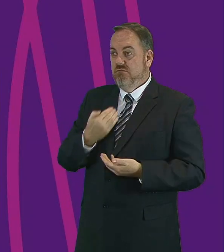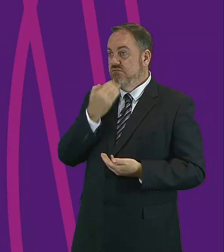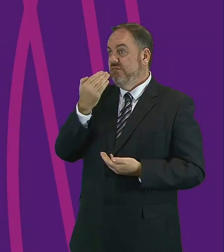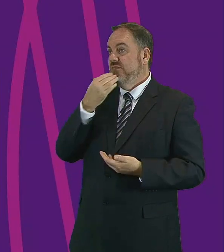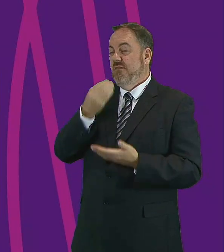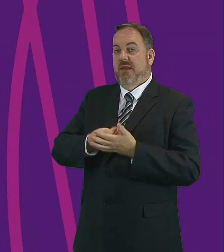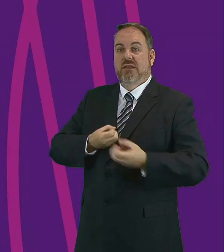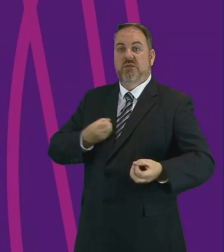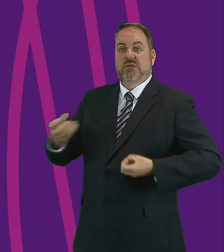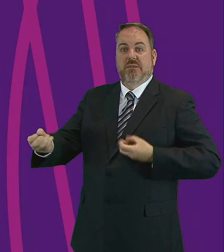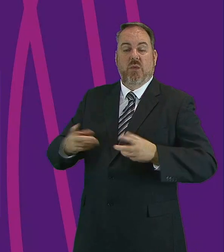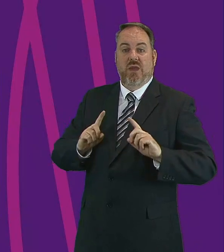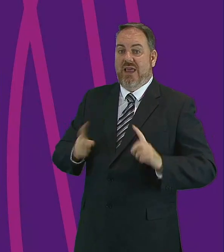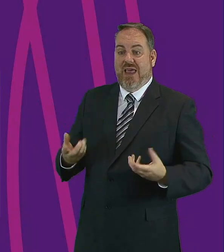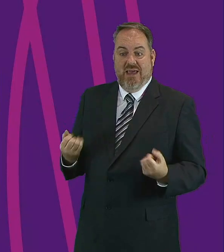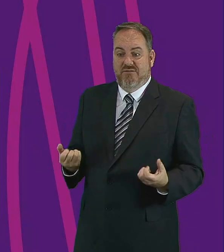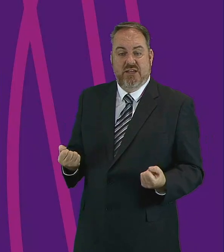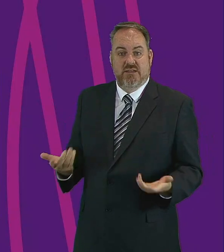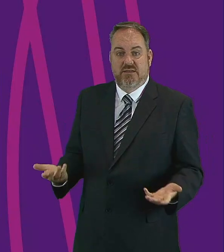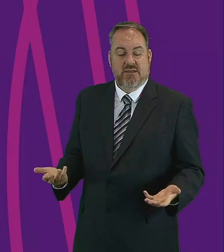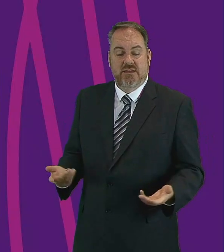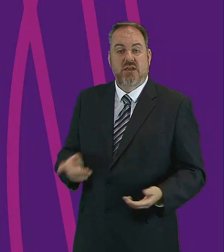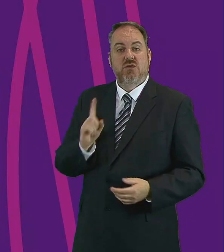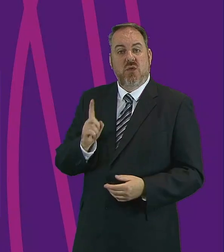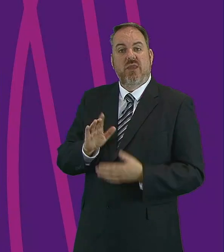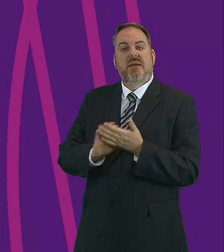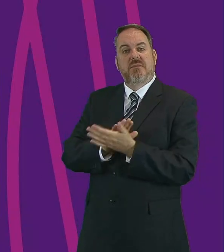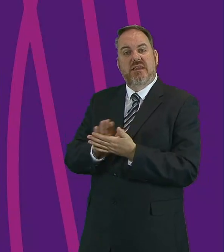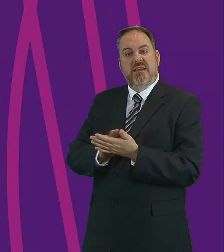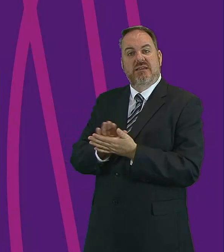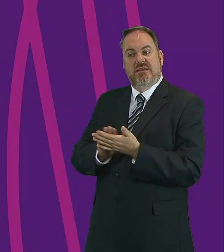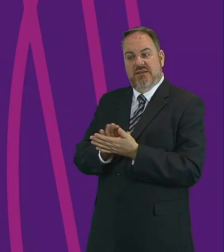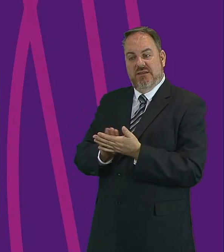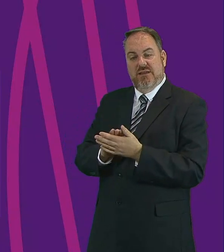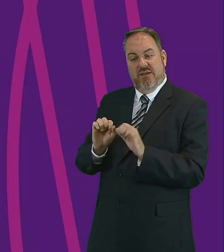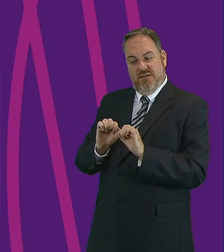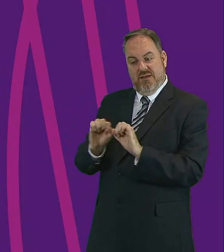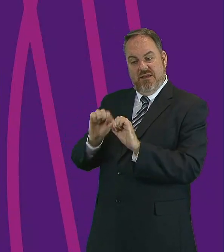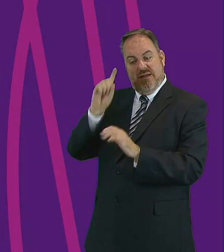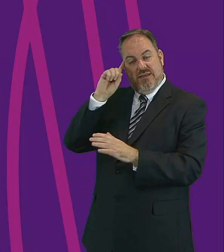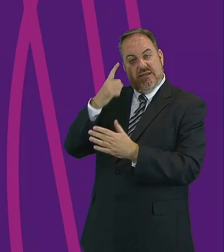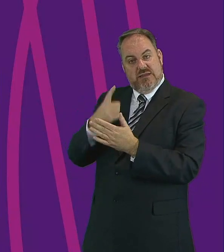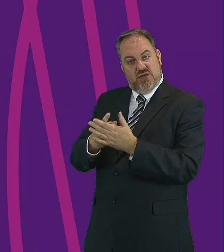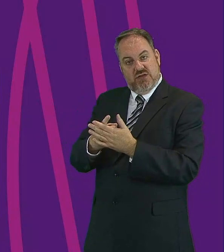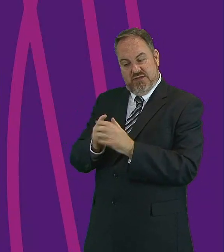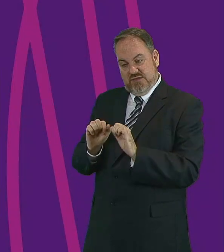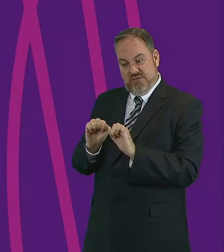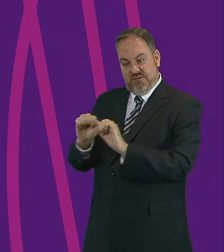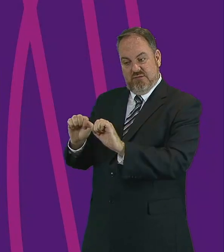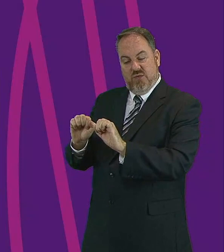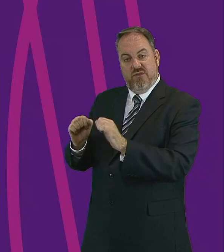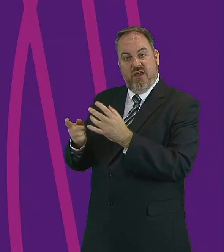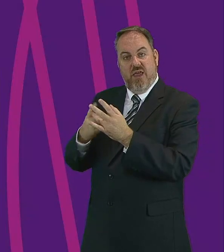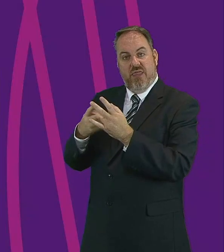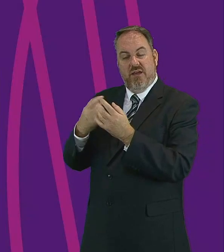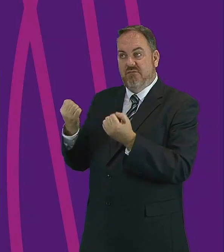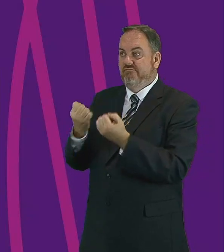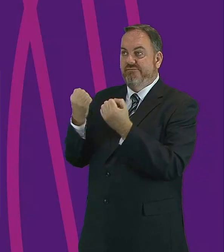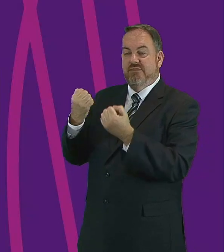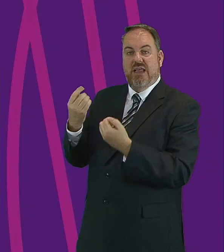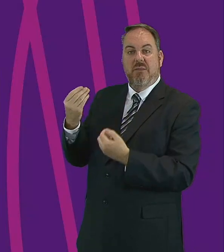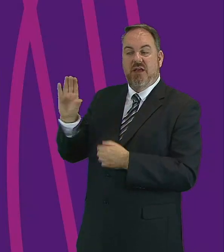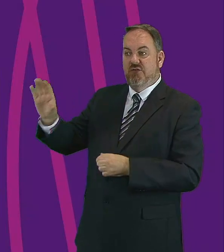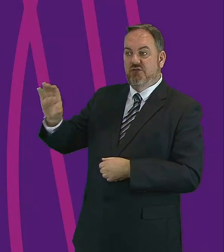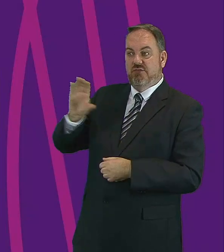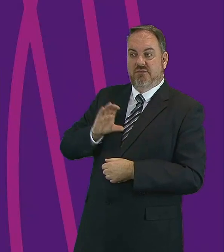while we still have these decisions effectively governed by decisions that have been taken elsewhere, cannot be escaped. But I think